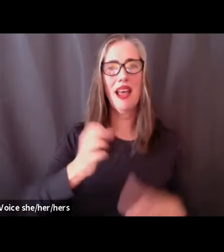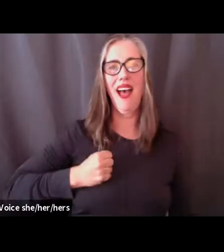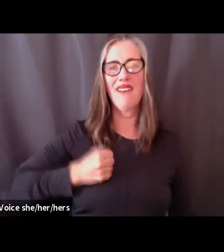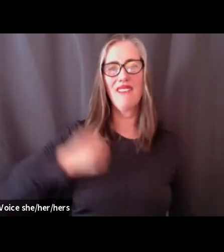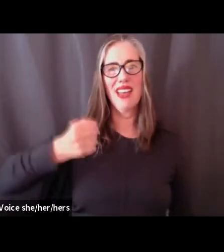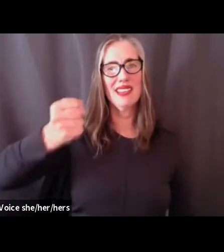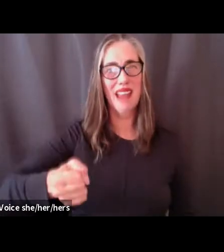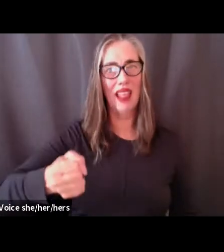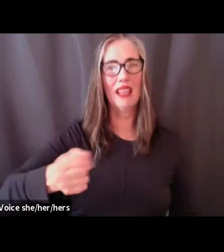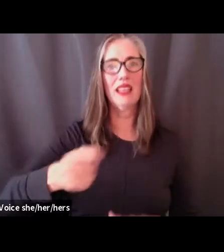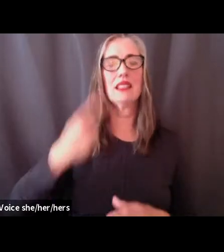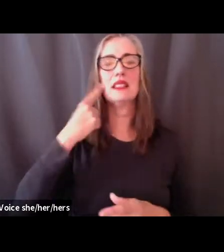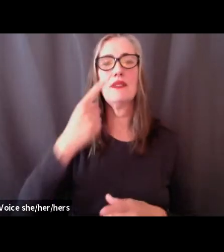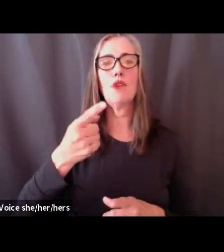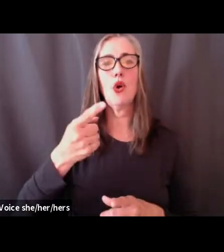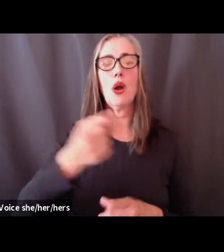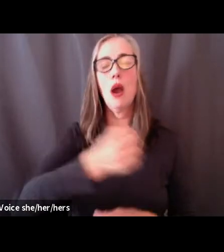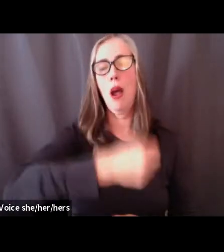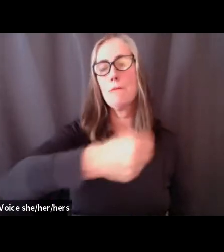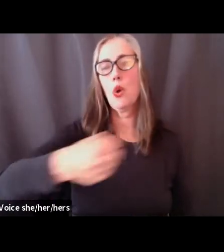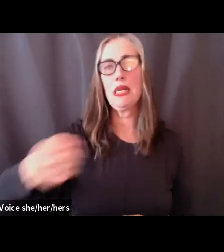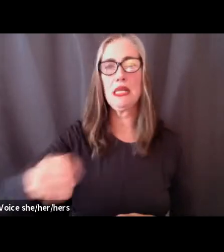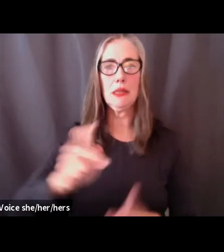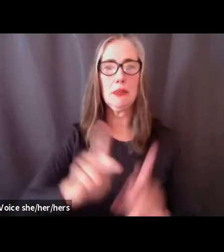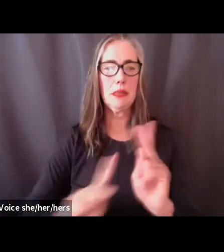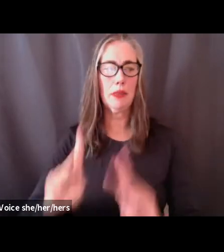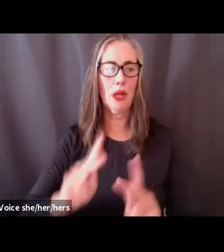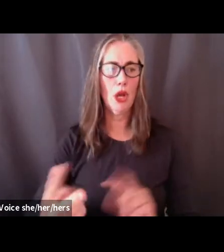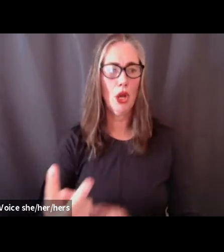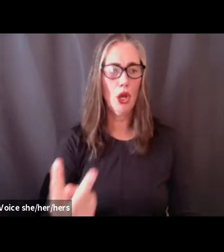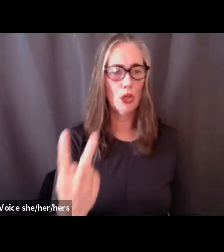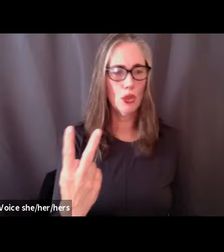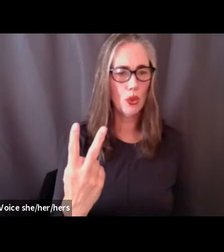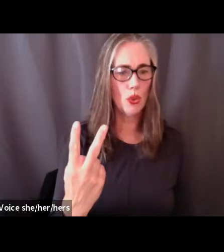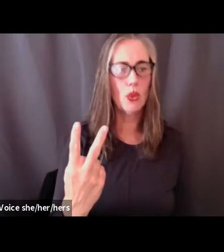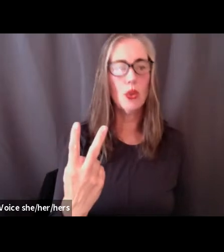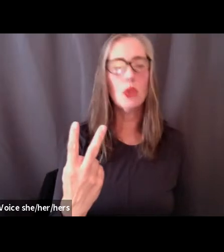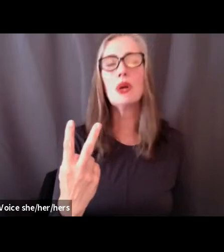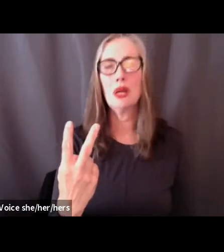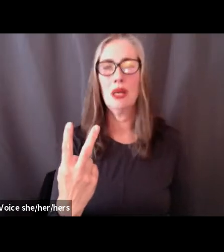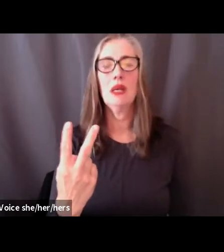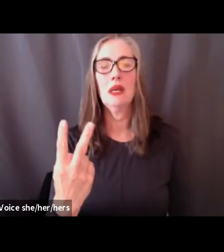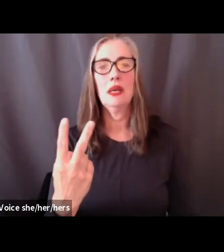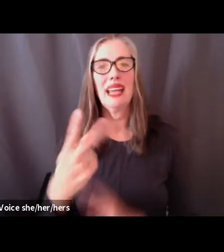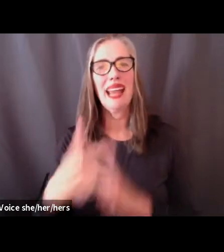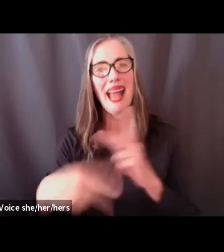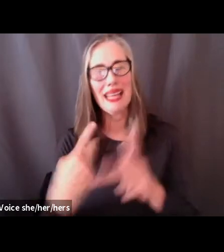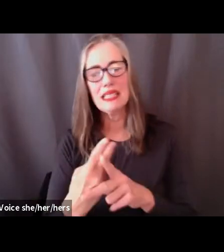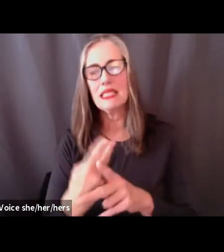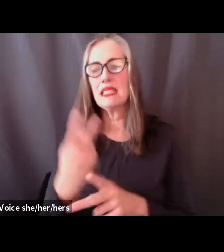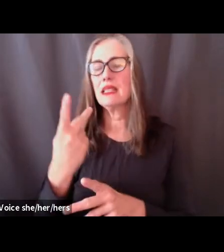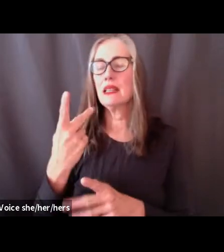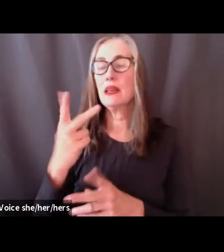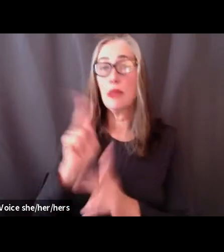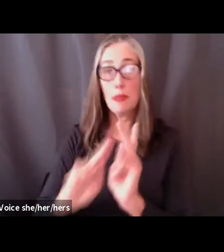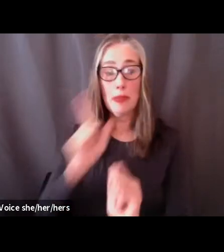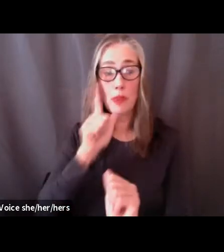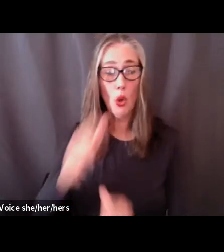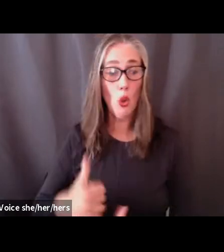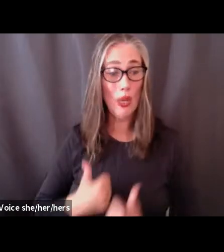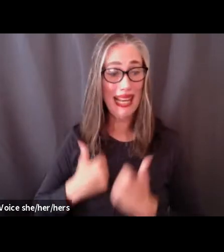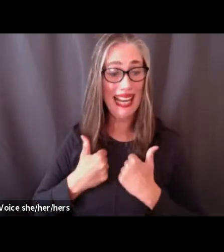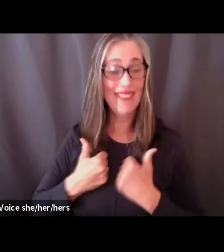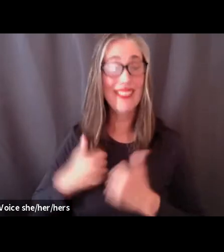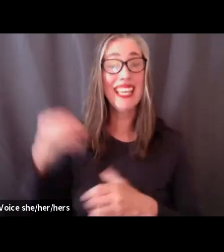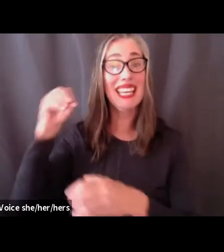the appointees. And the 2 classes are those who live within the